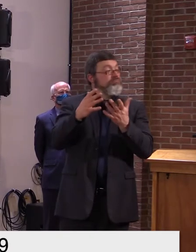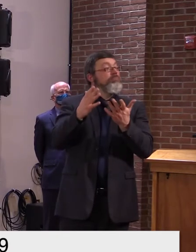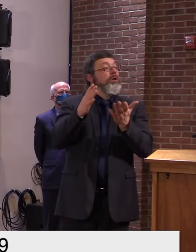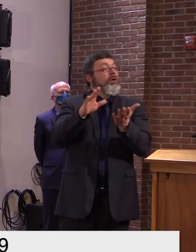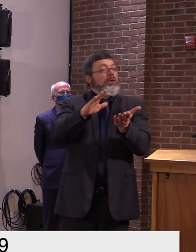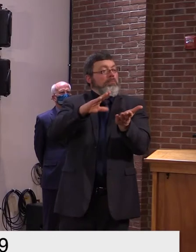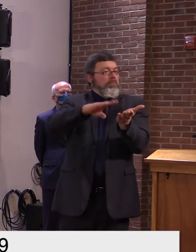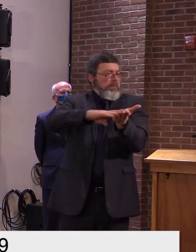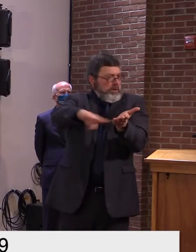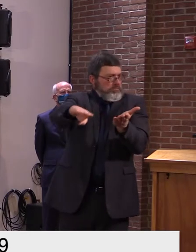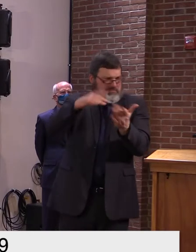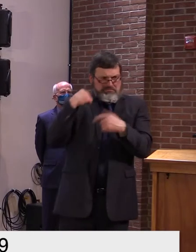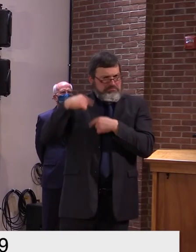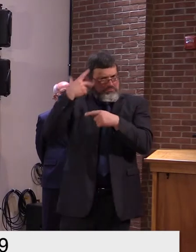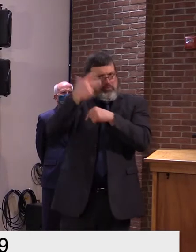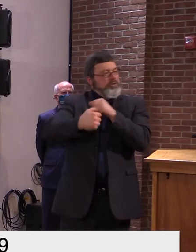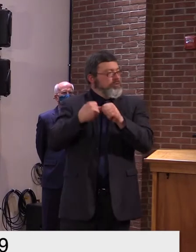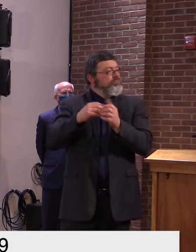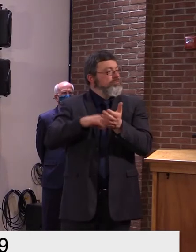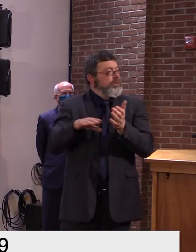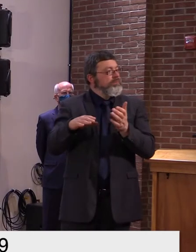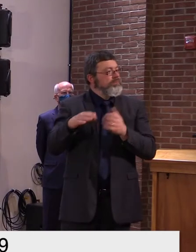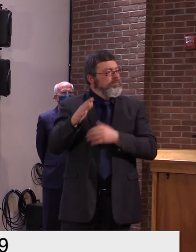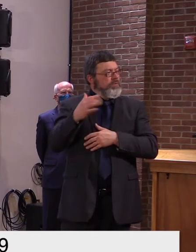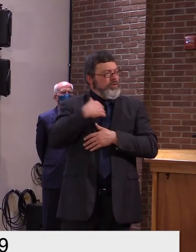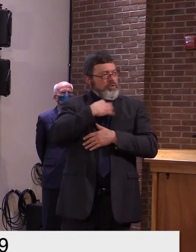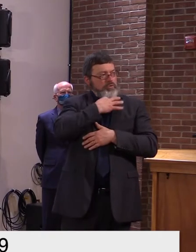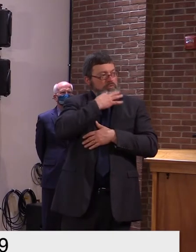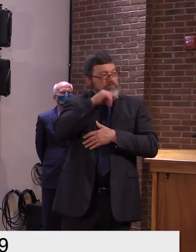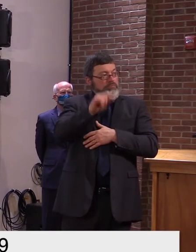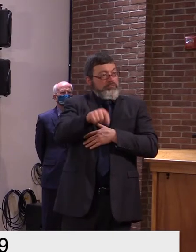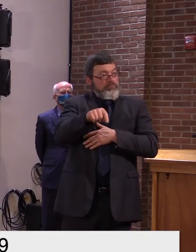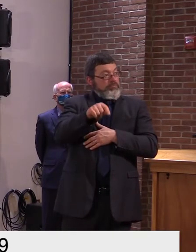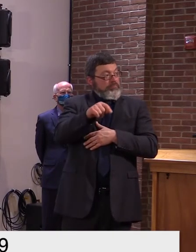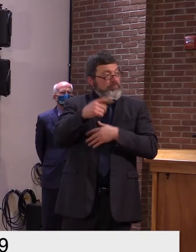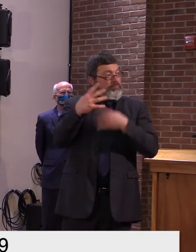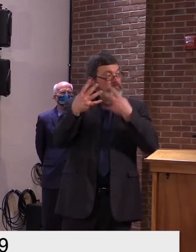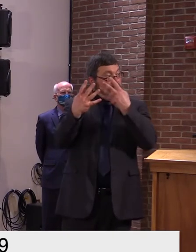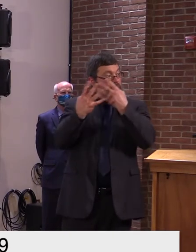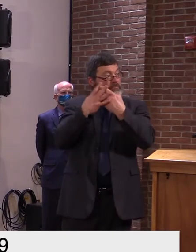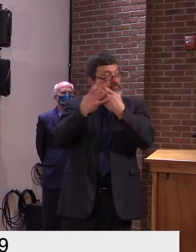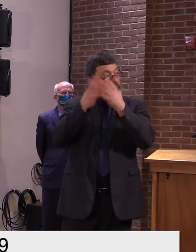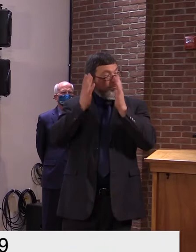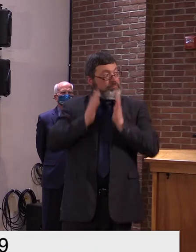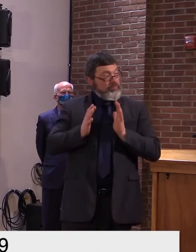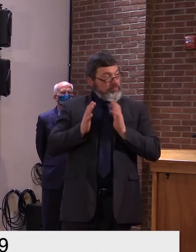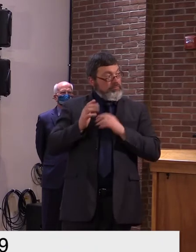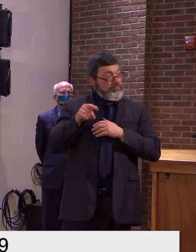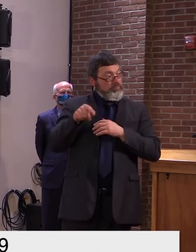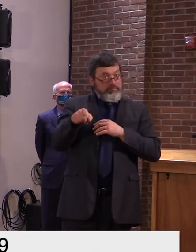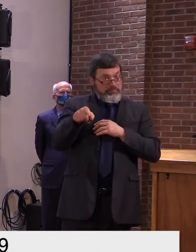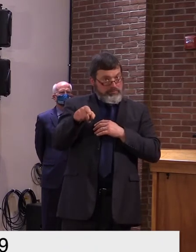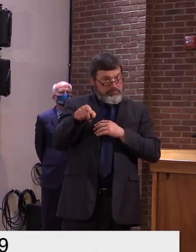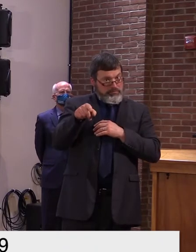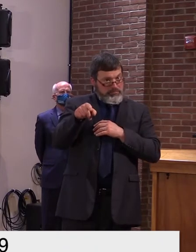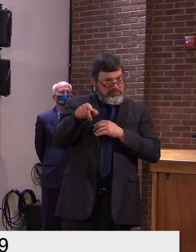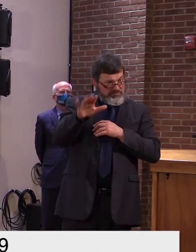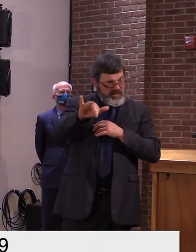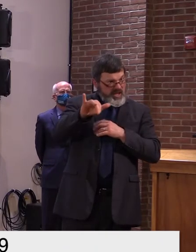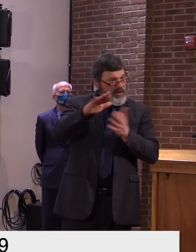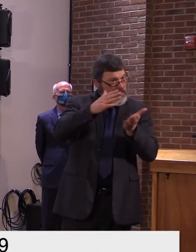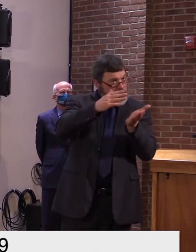of Corrections releasing people too early? Is there too much pressure to release inmates early? Yeah, I don't know